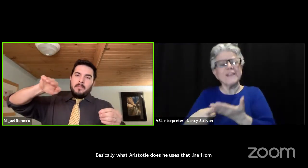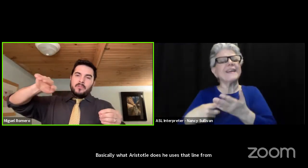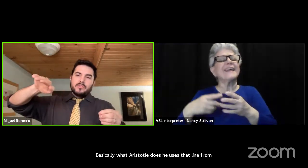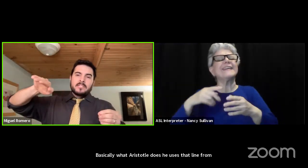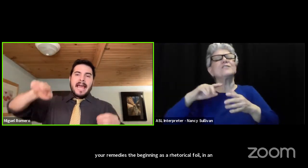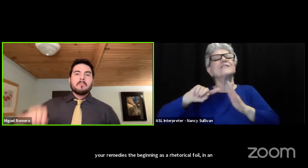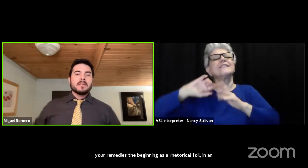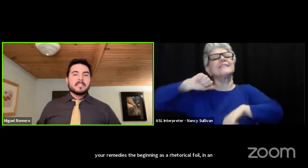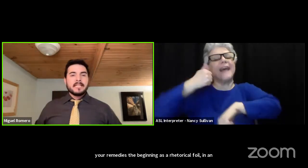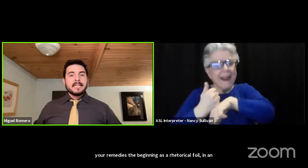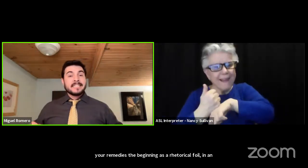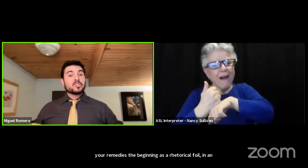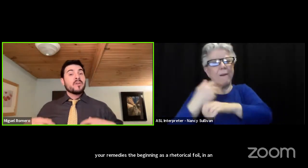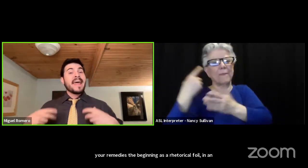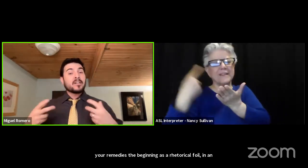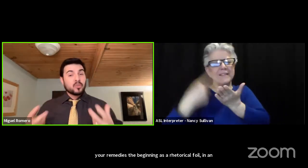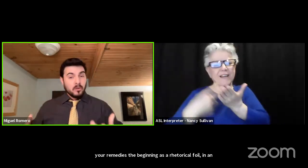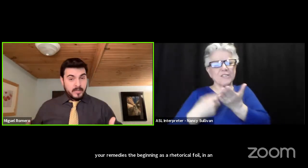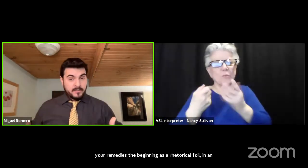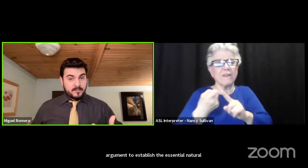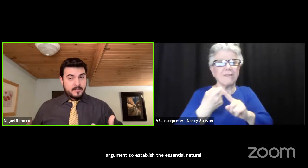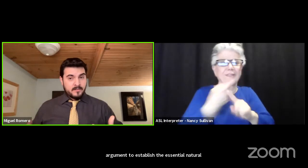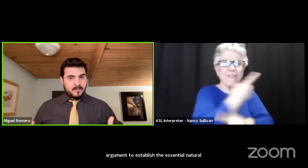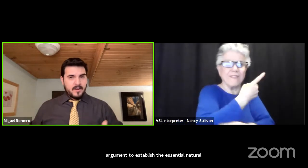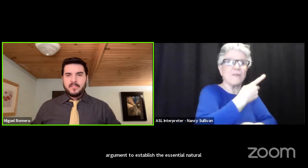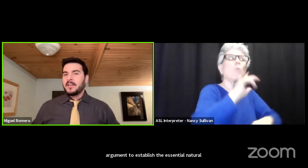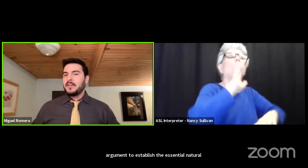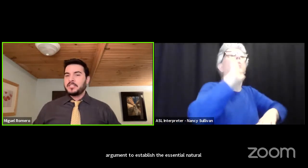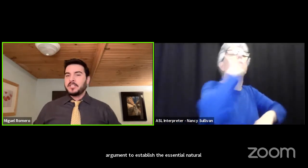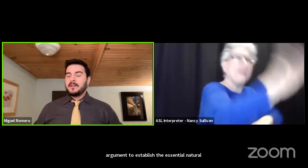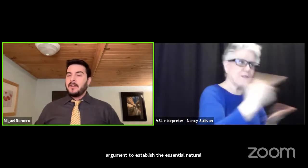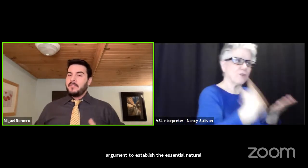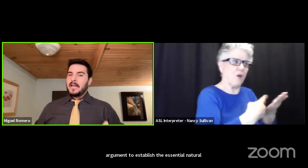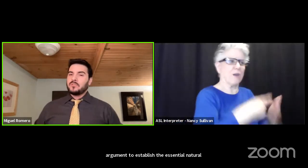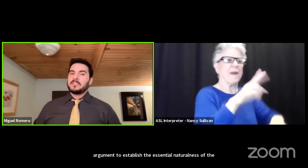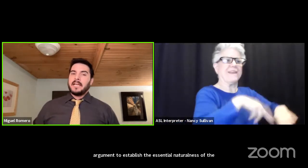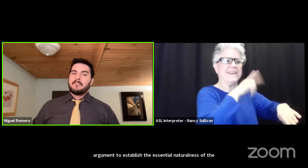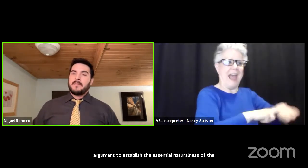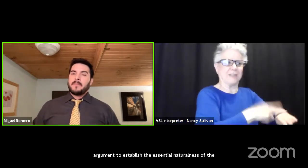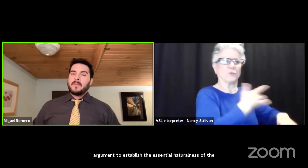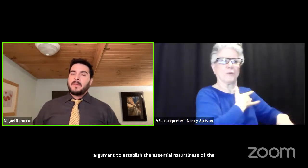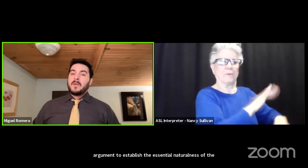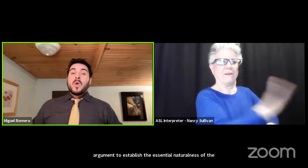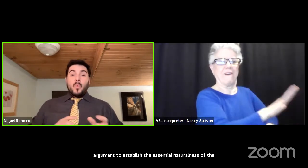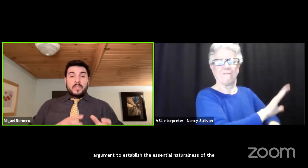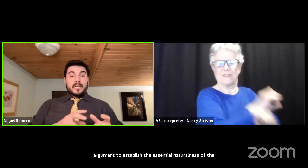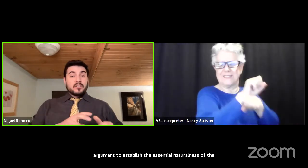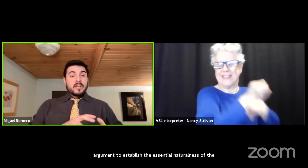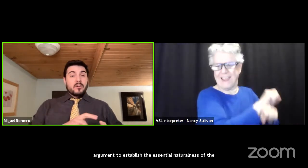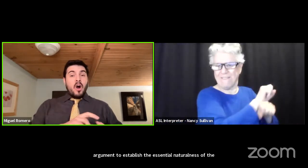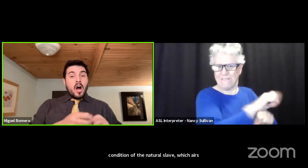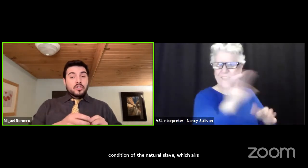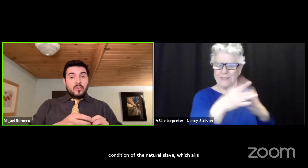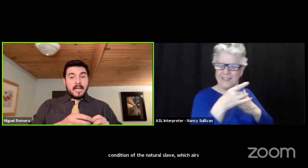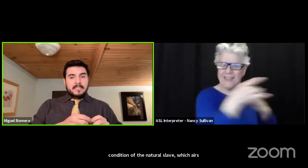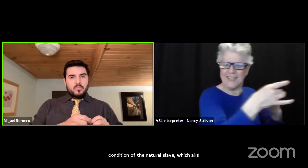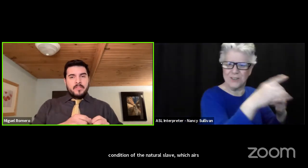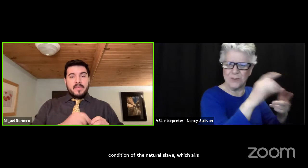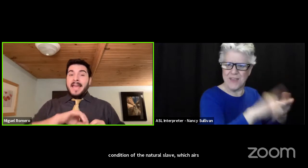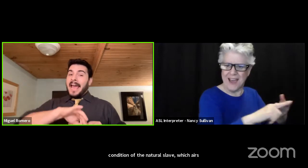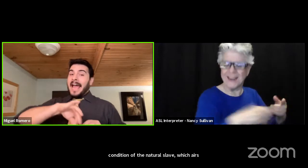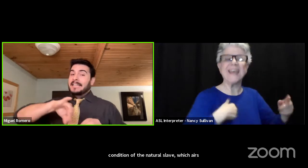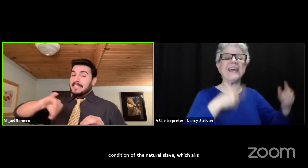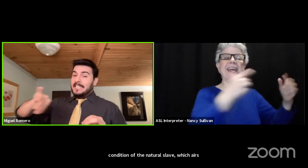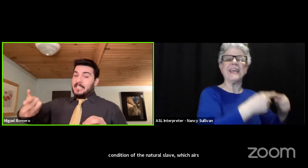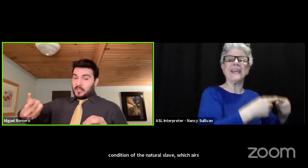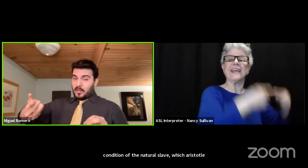an argument to establish the essential naturalness of the condition of the natural slave, which Aristotle contrasts with